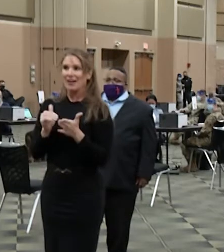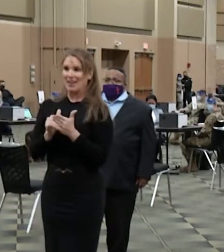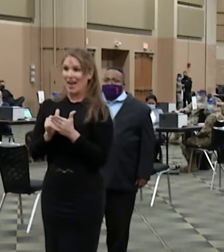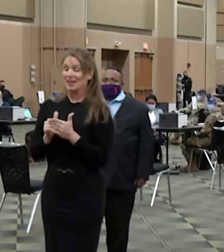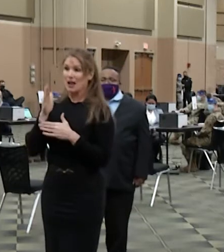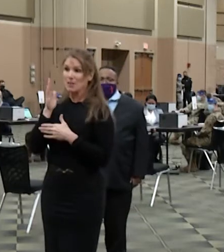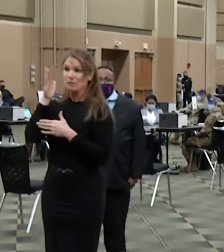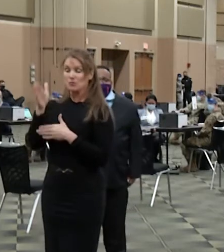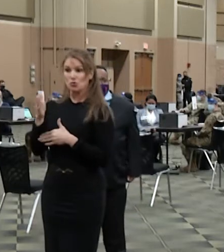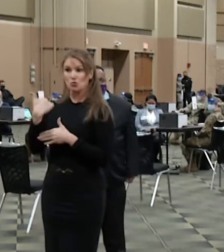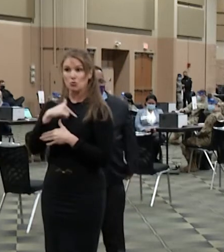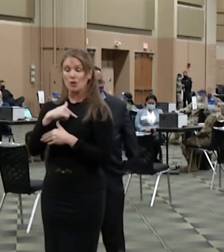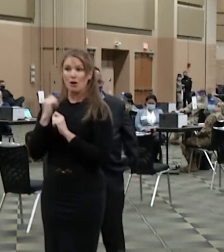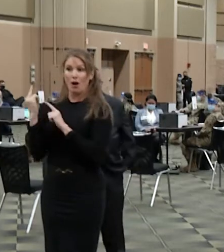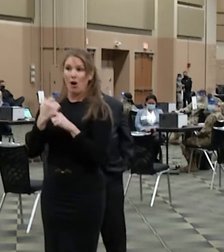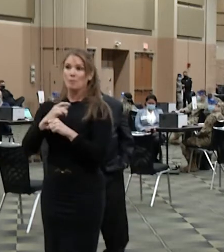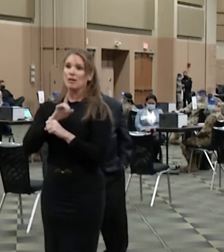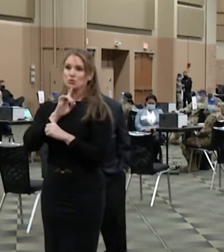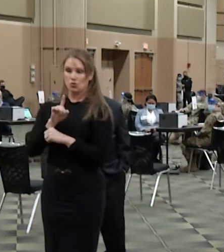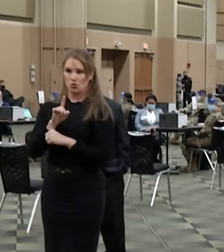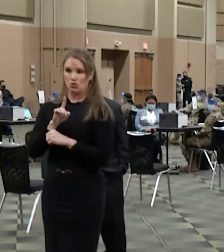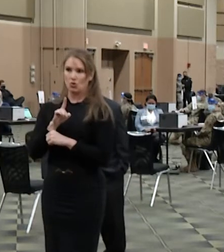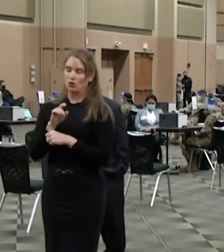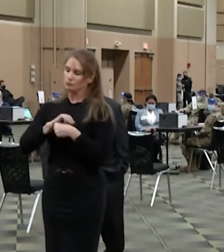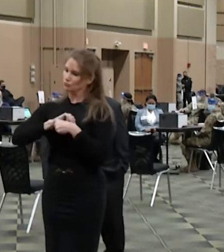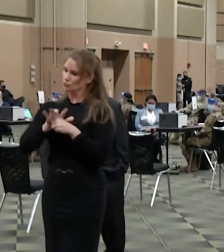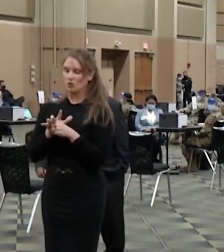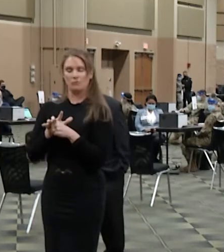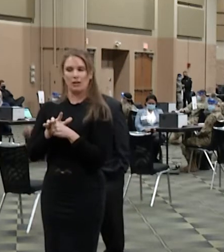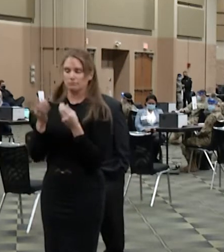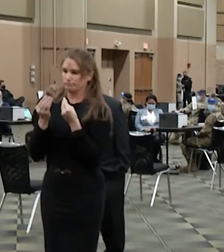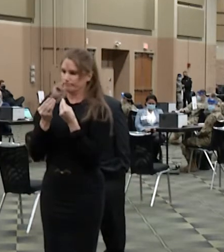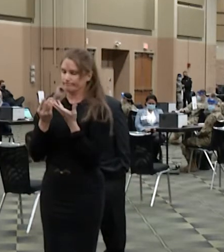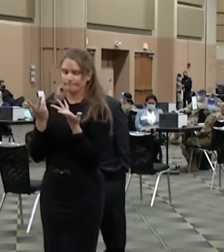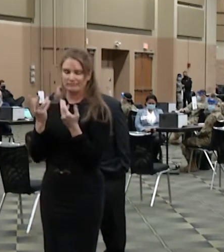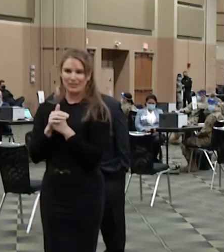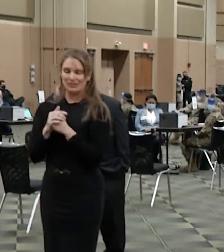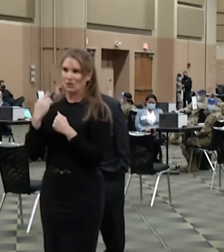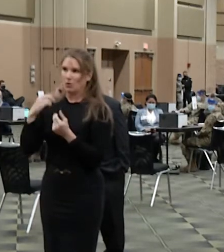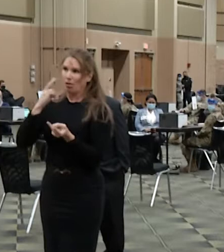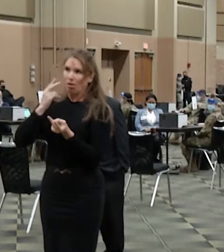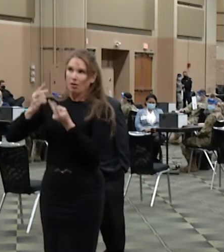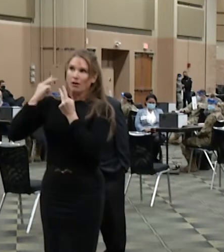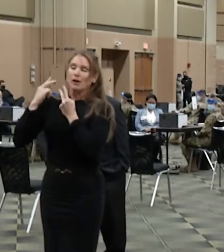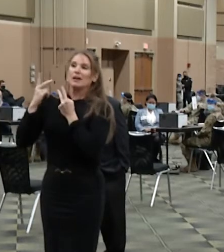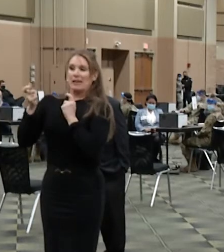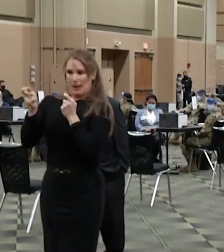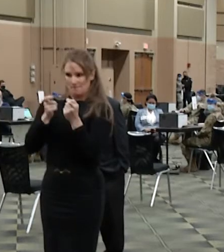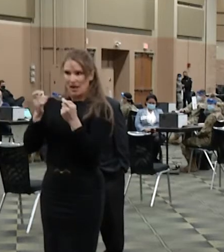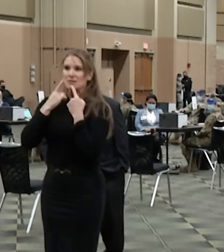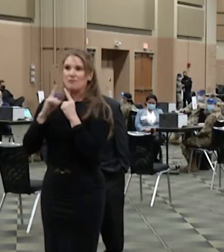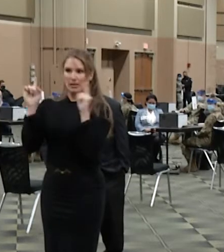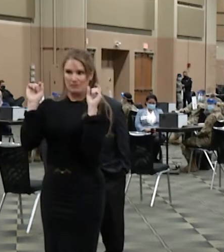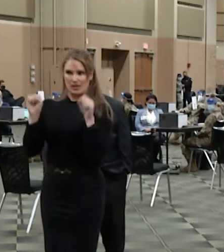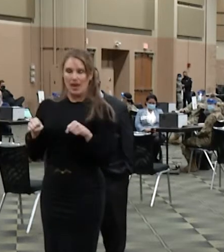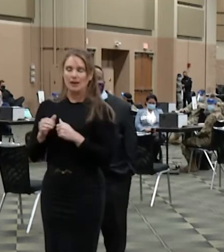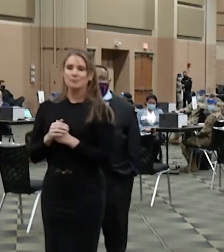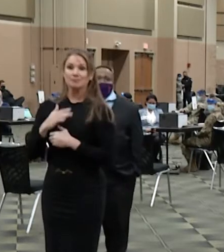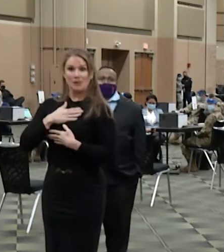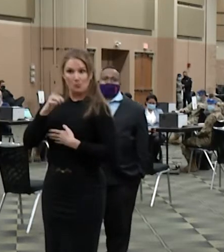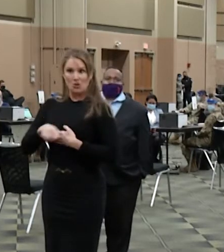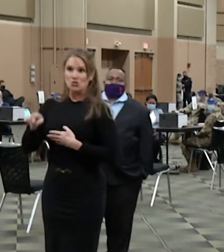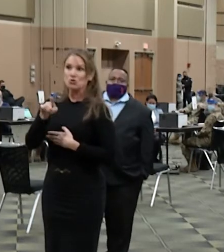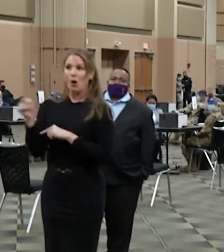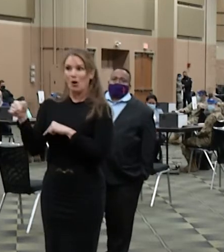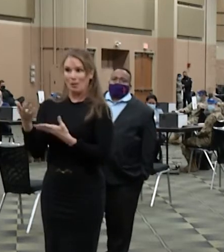in the future that we all make sure that coronavirus will be something we can manage in an effective way. So I appreciate you